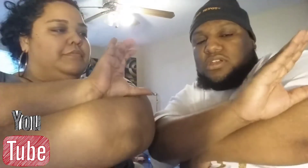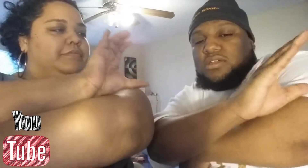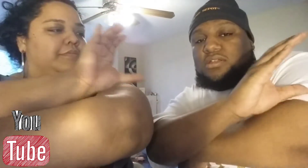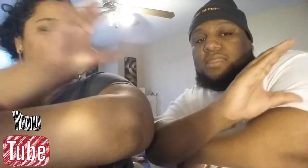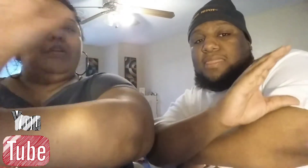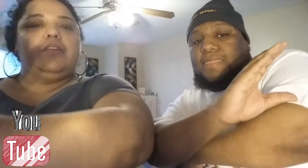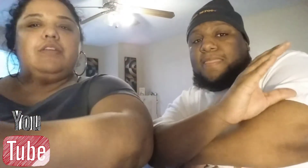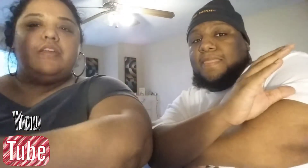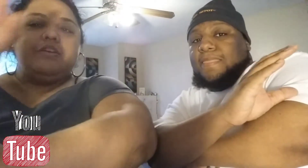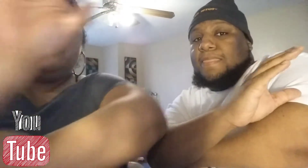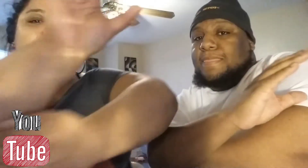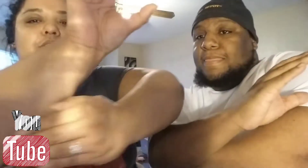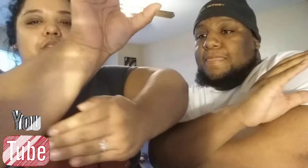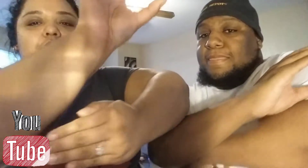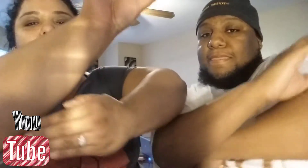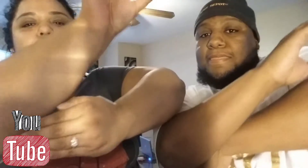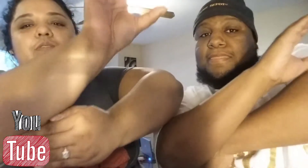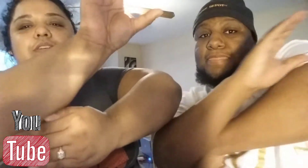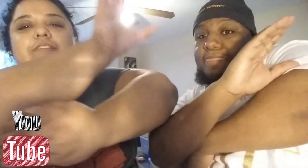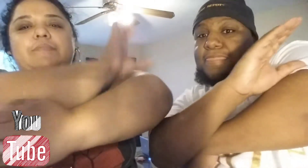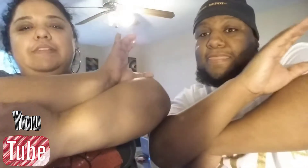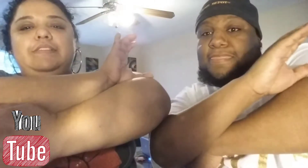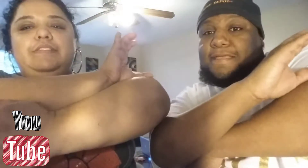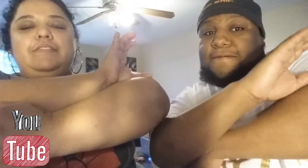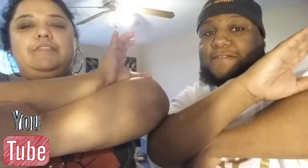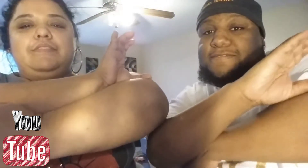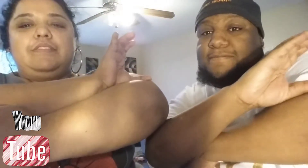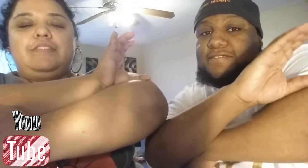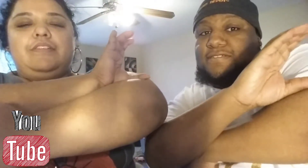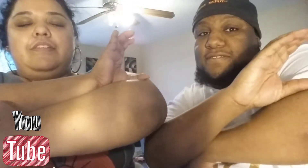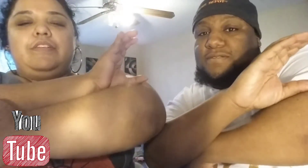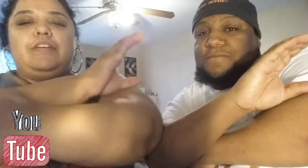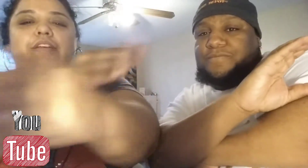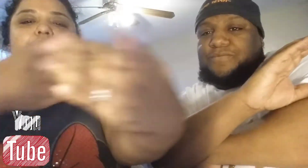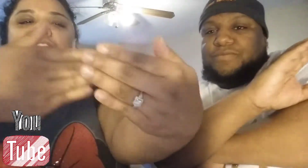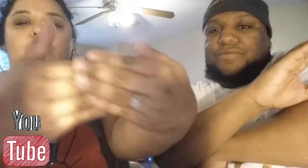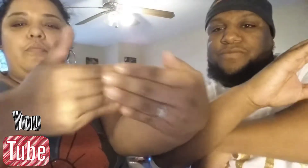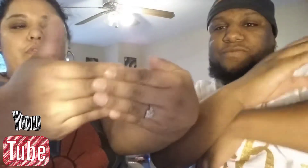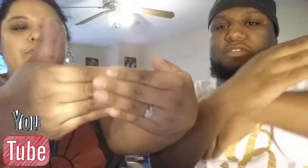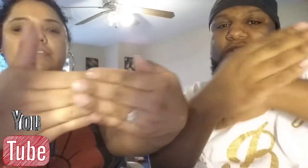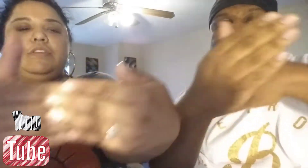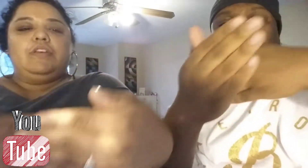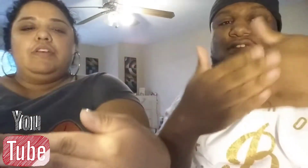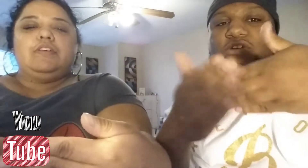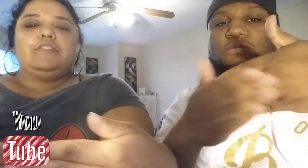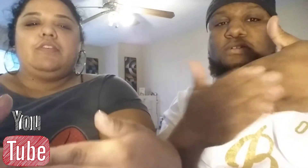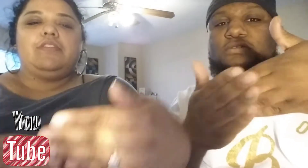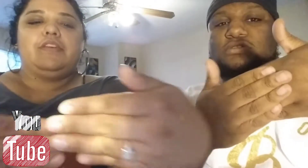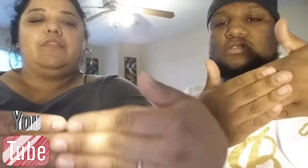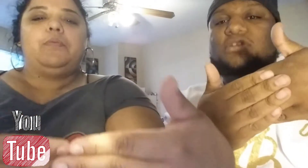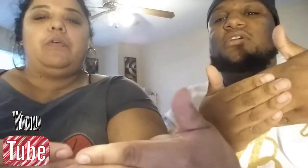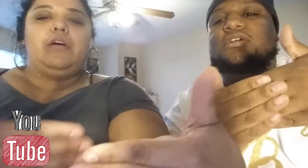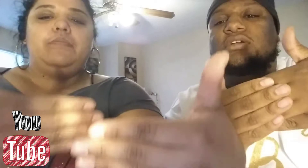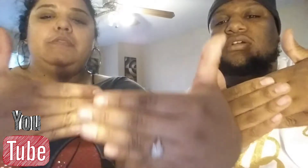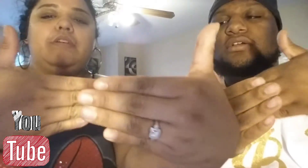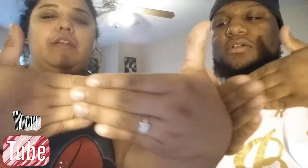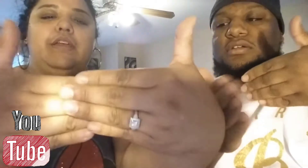okay. Mm-hmm. So Christmas. Christmas. Is almost. Is almost. So think of your palms, you're gonna